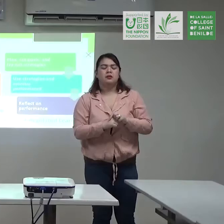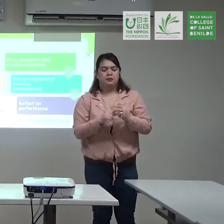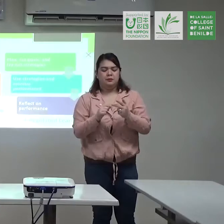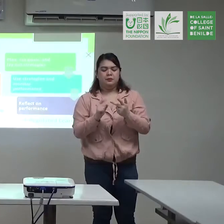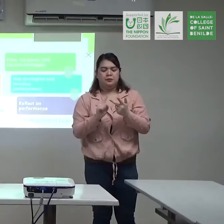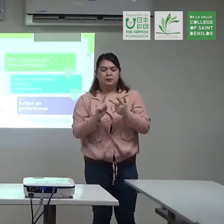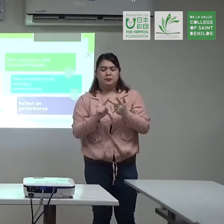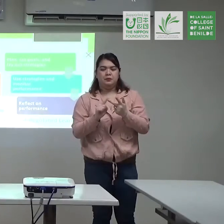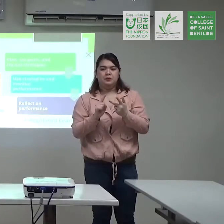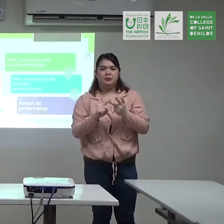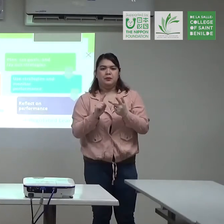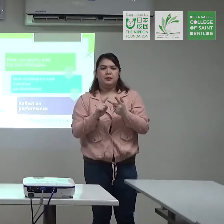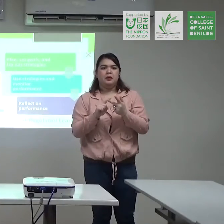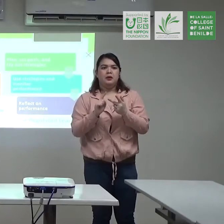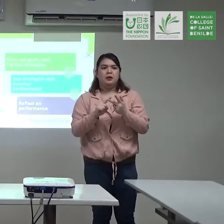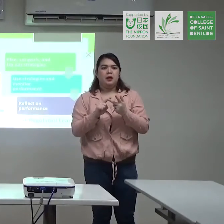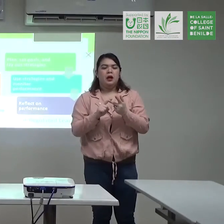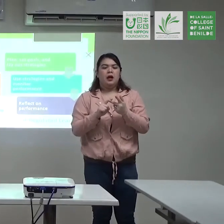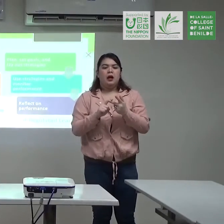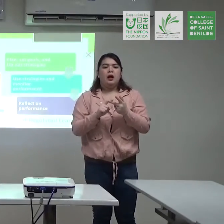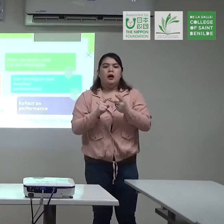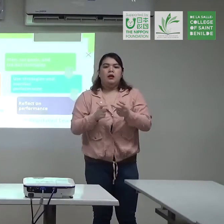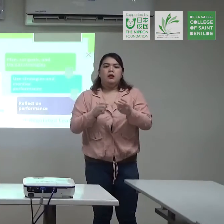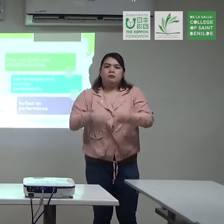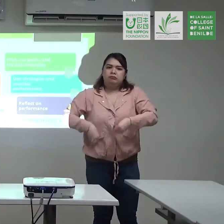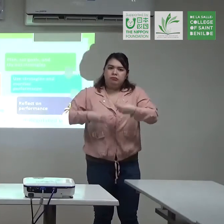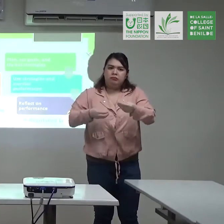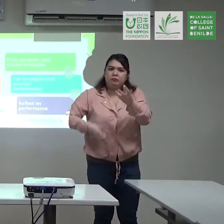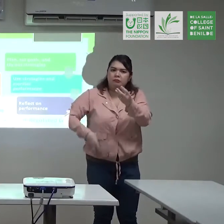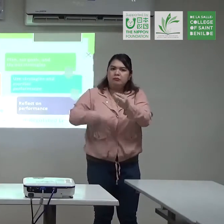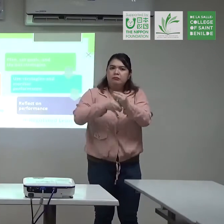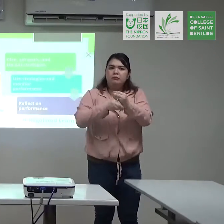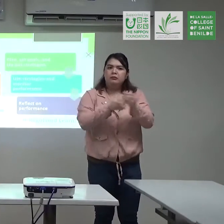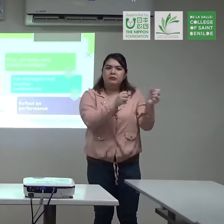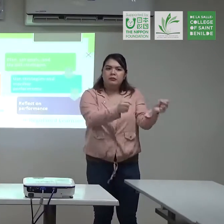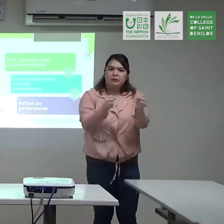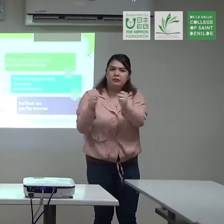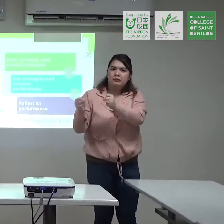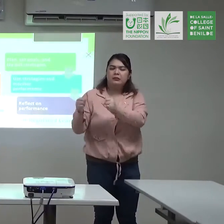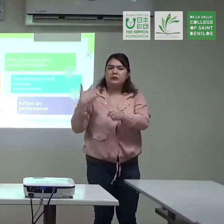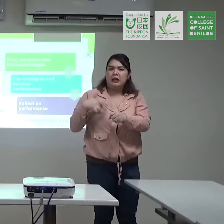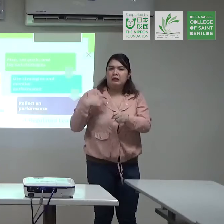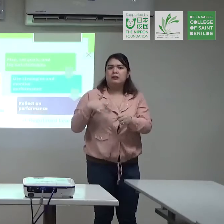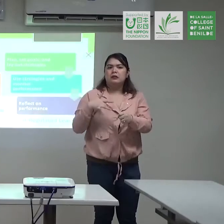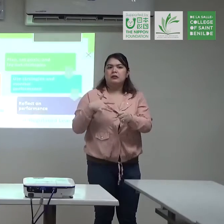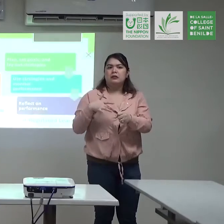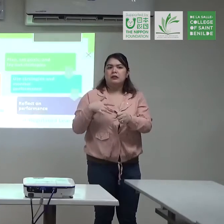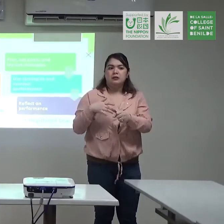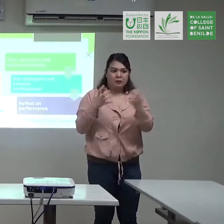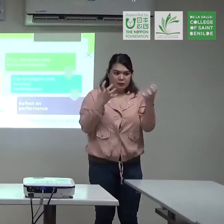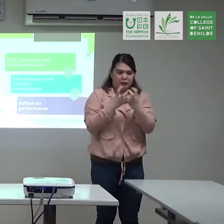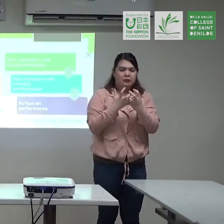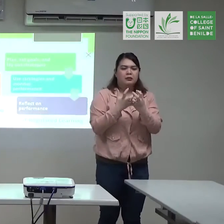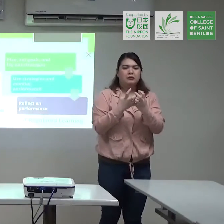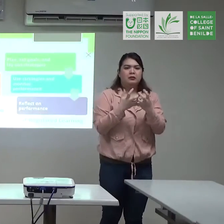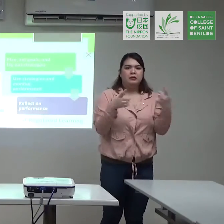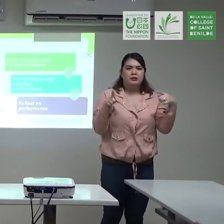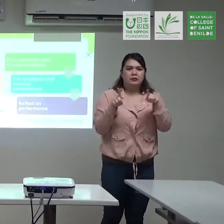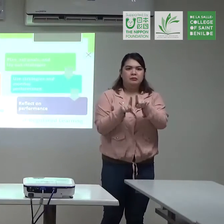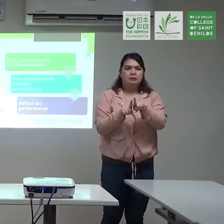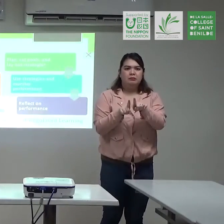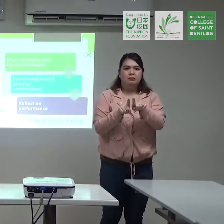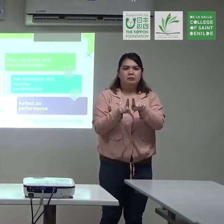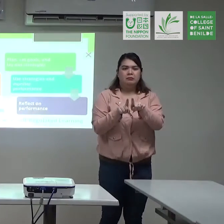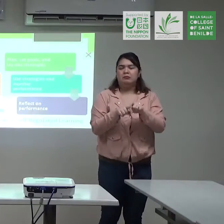Then lay out strategies. What will you do to execute your plan, your objective? The next